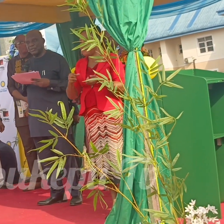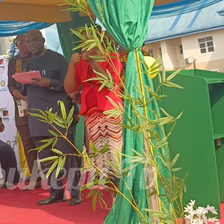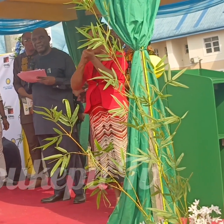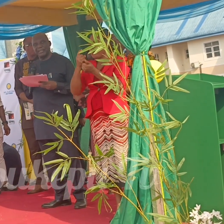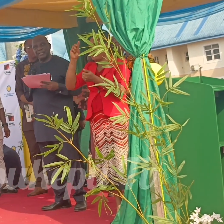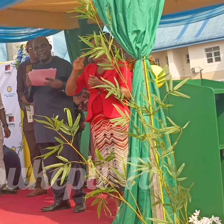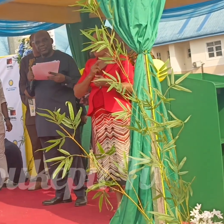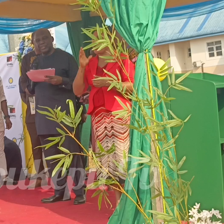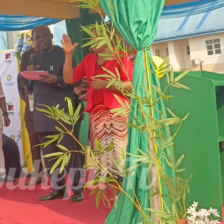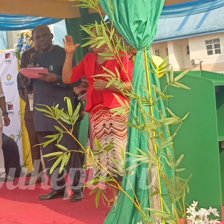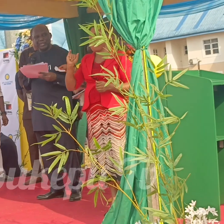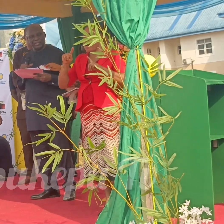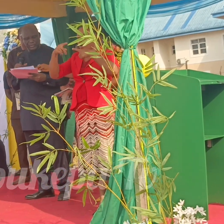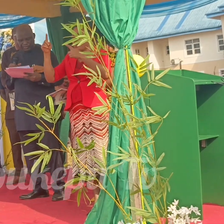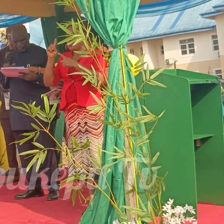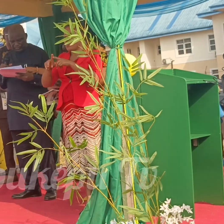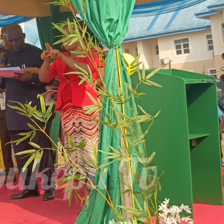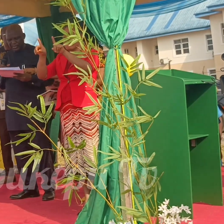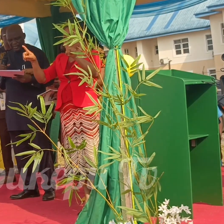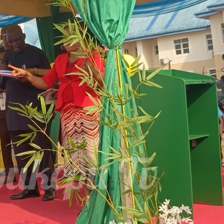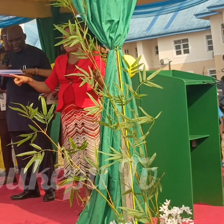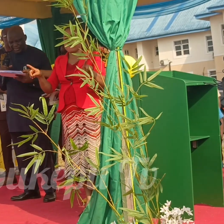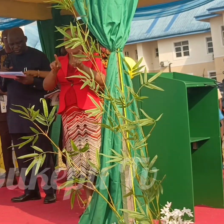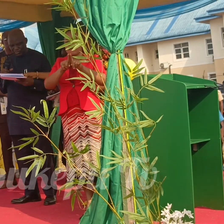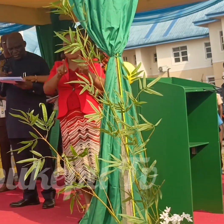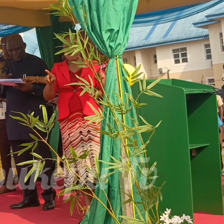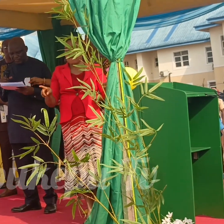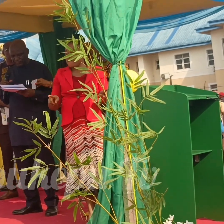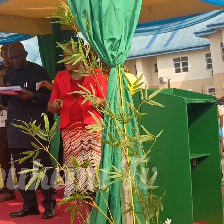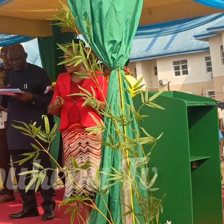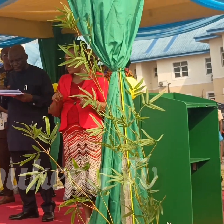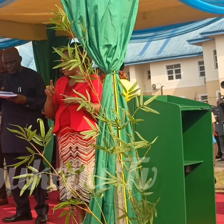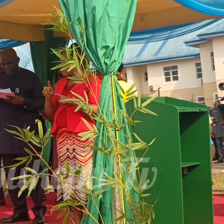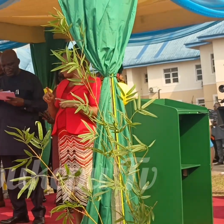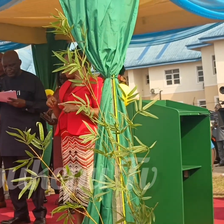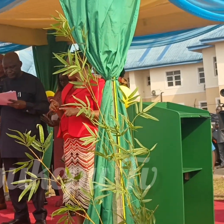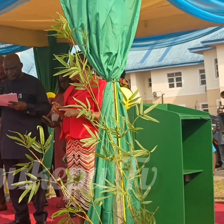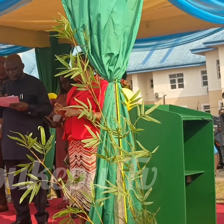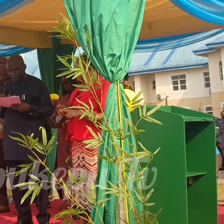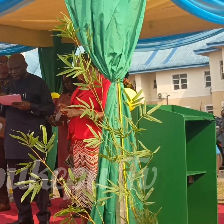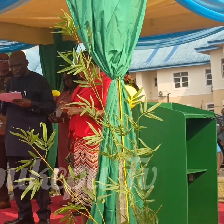supported us by going to various, I know.